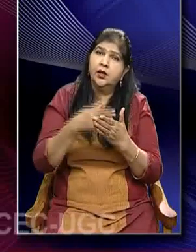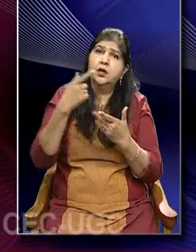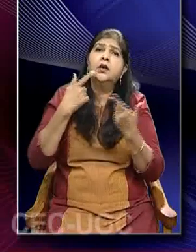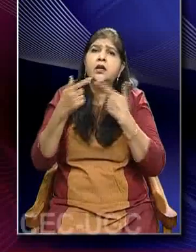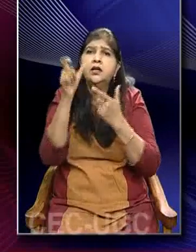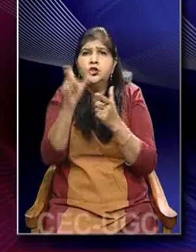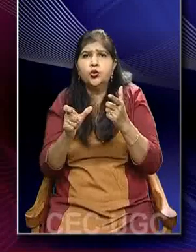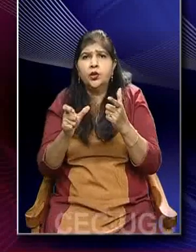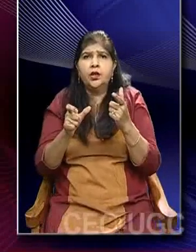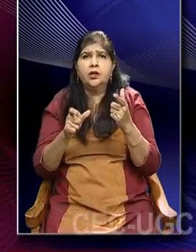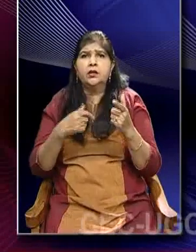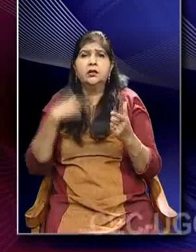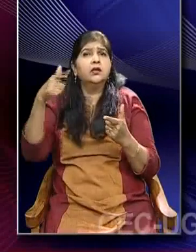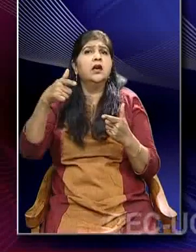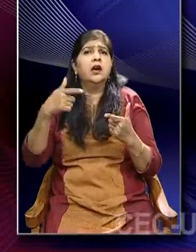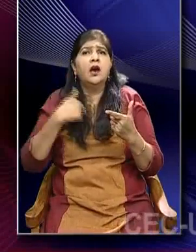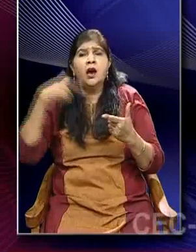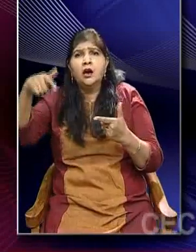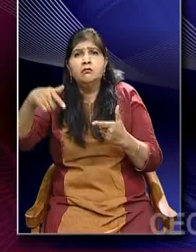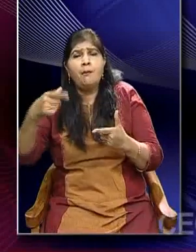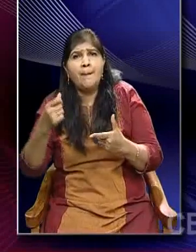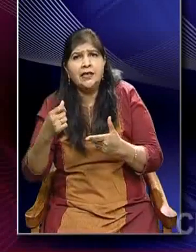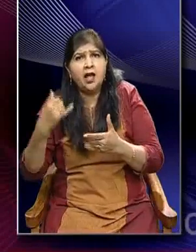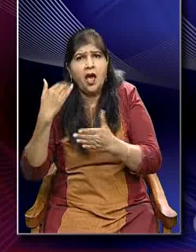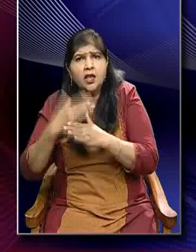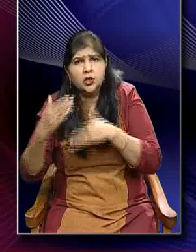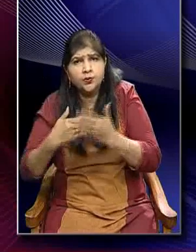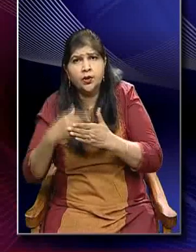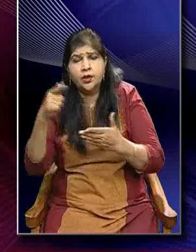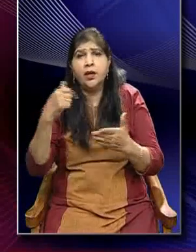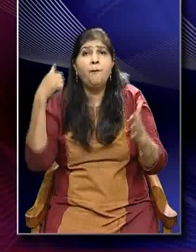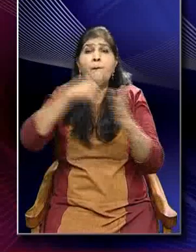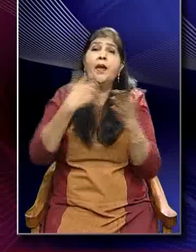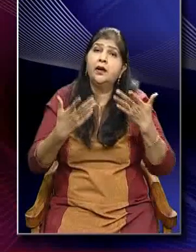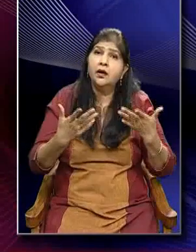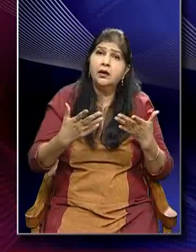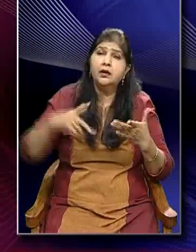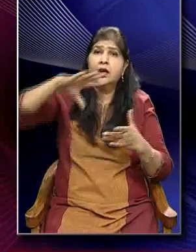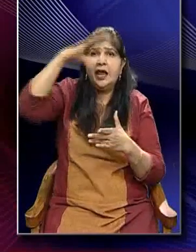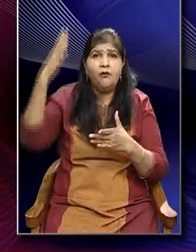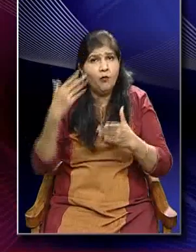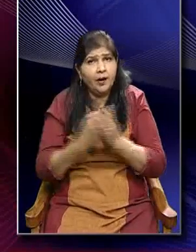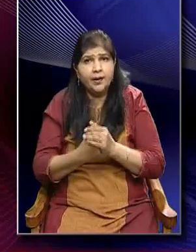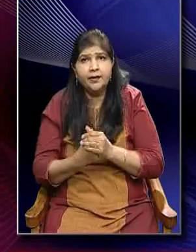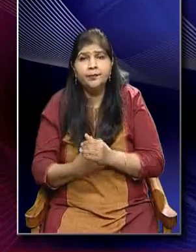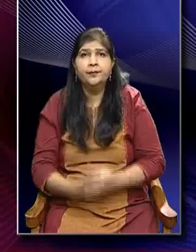issue of exploitation of resources, impact on the environment,